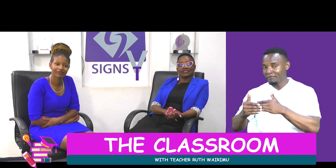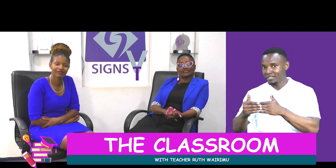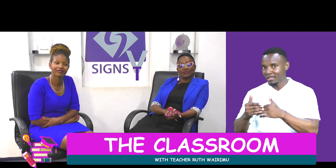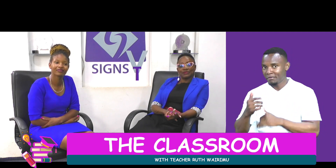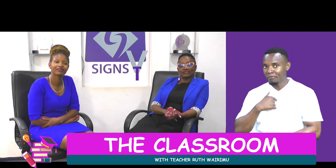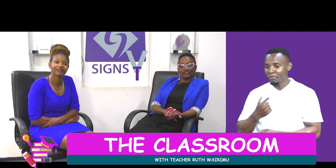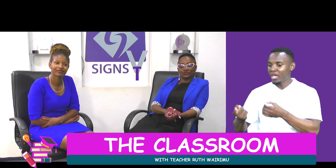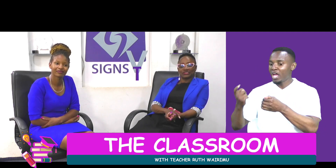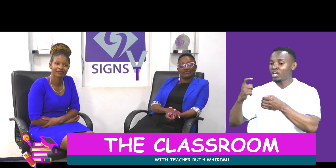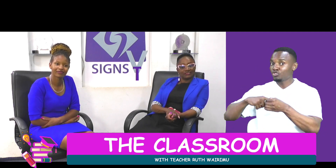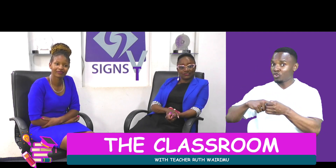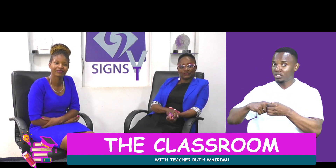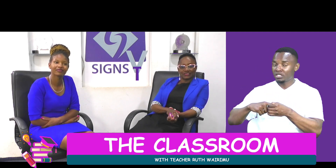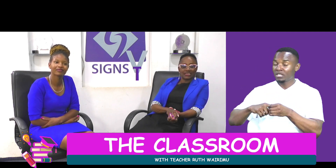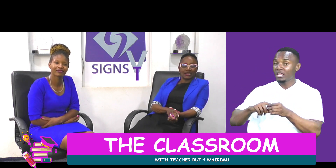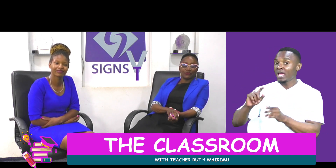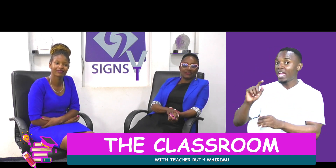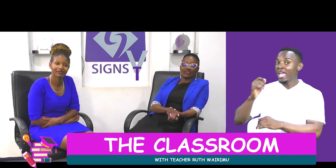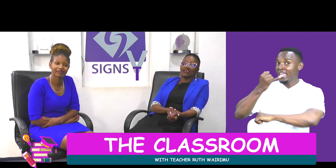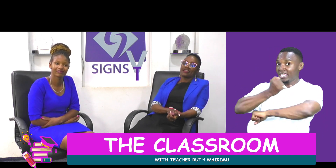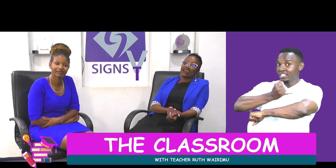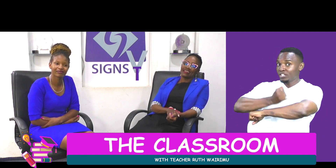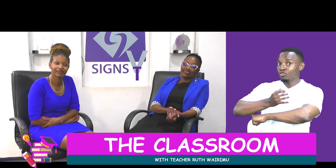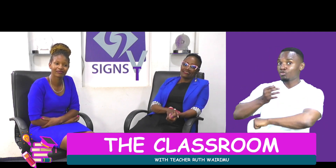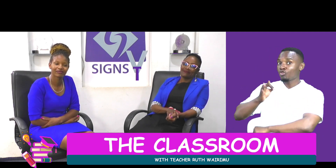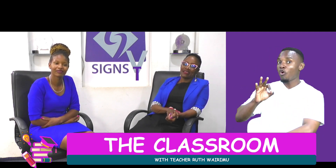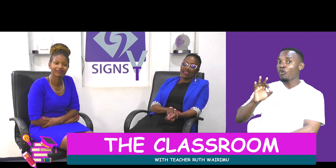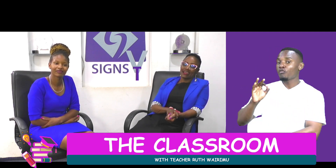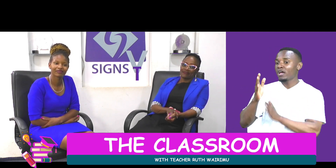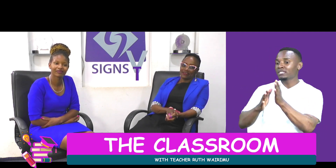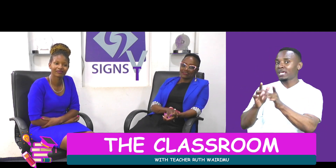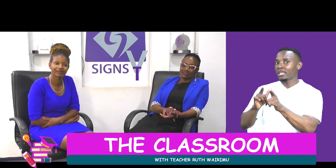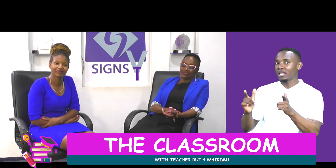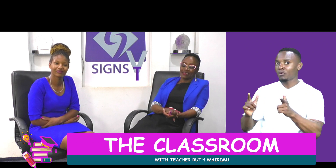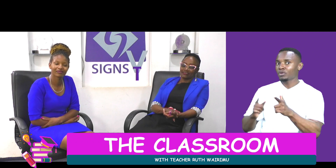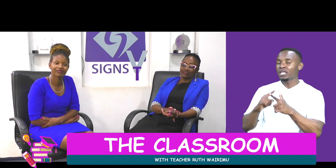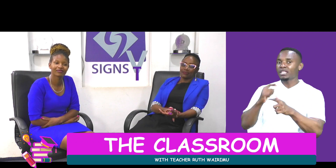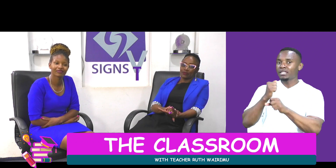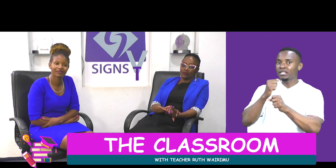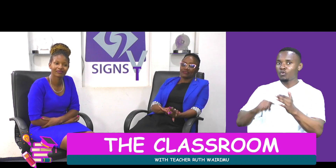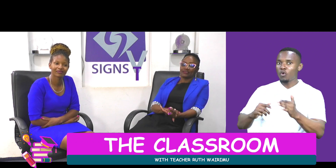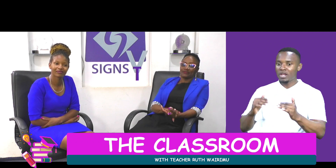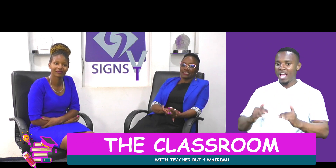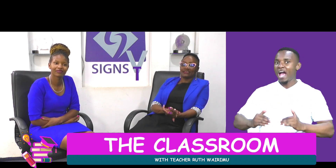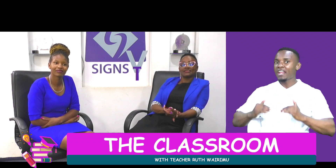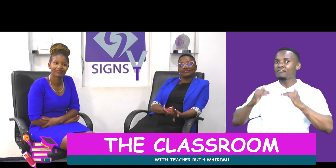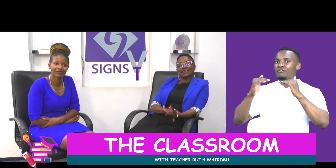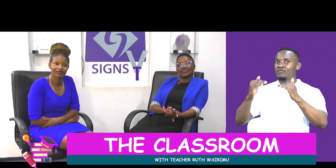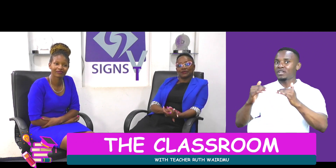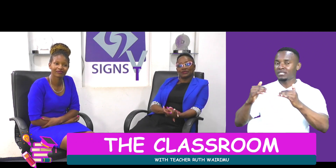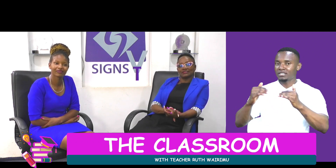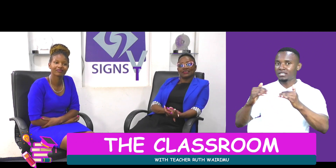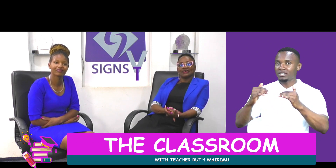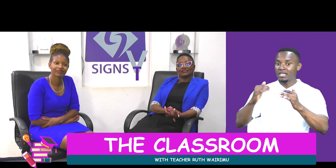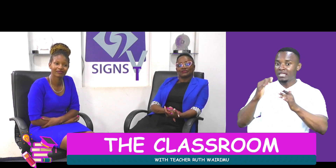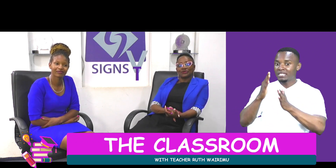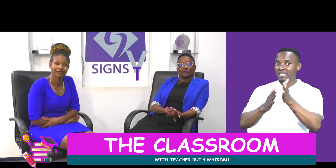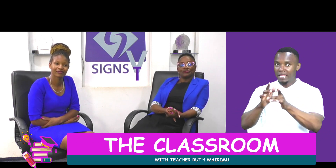joined the same Institute of Sign Language, and I did my advanced, that is diploma certificate in sign